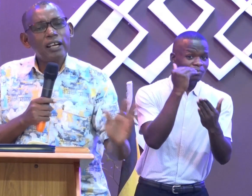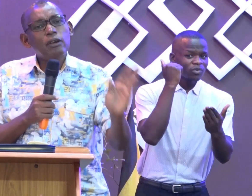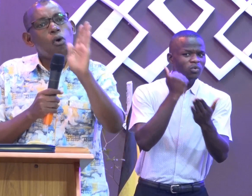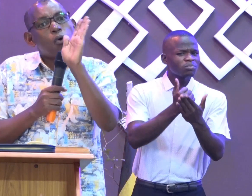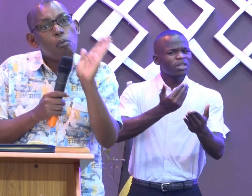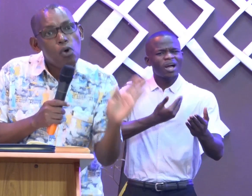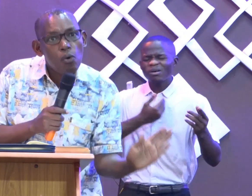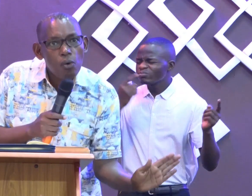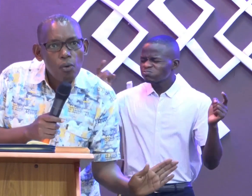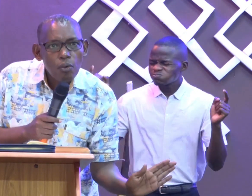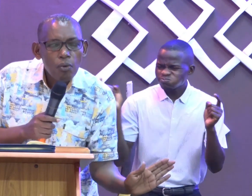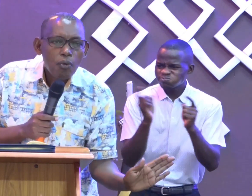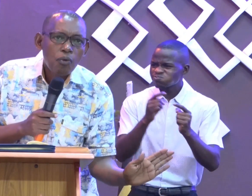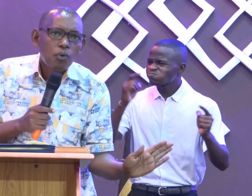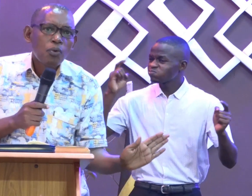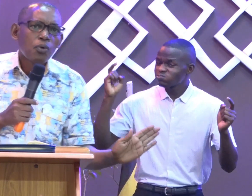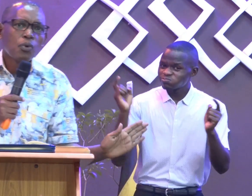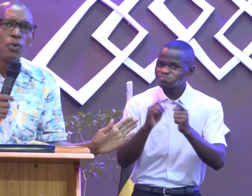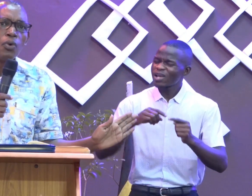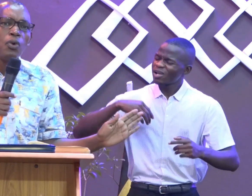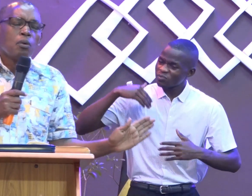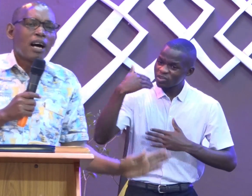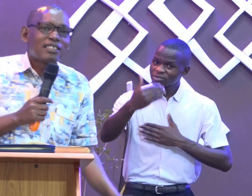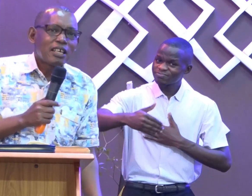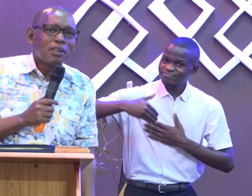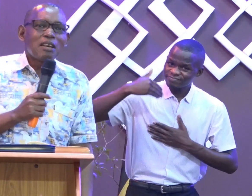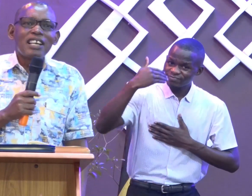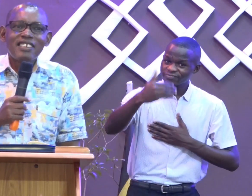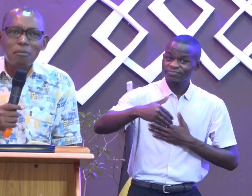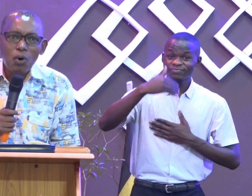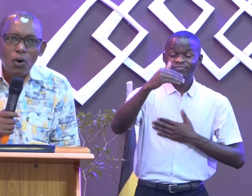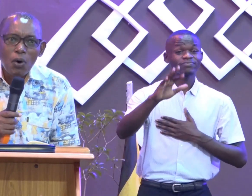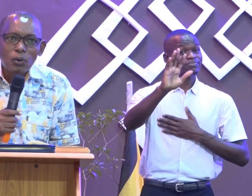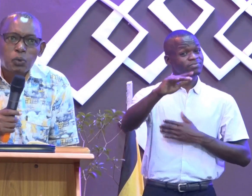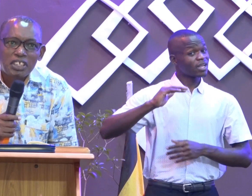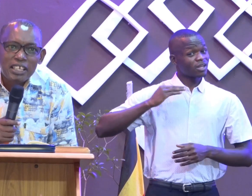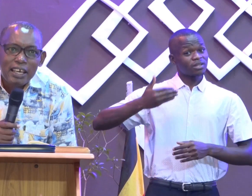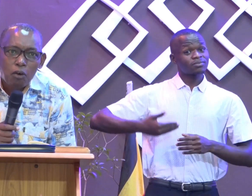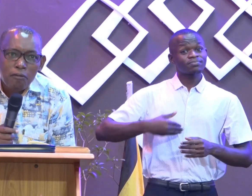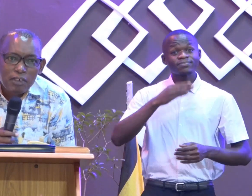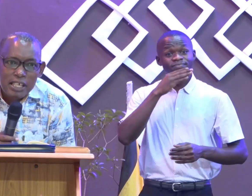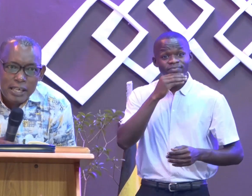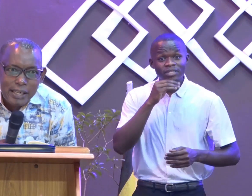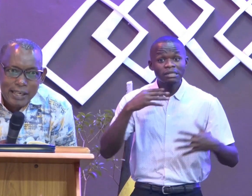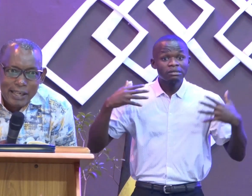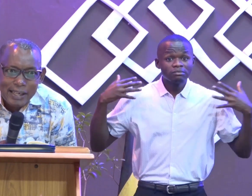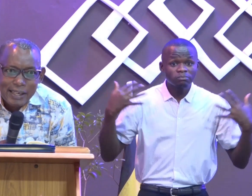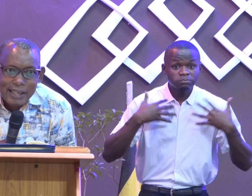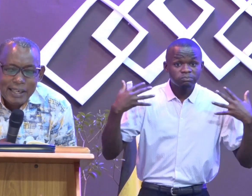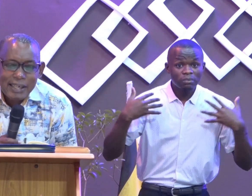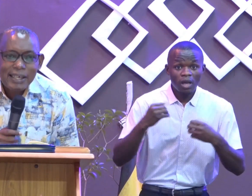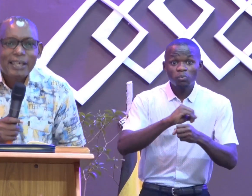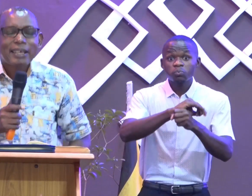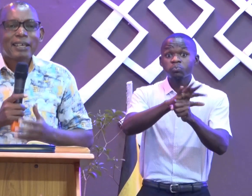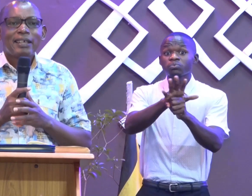bw'obulumi obutaliiko komo. Because it will be in pain that is not. Basebo ne banyabo tutidde COVID.